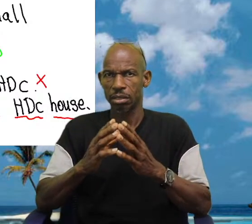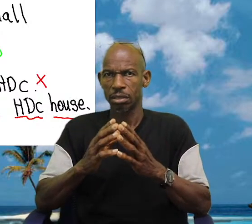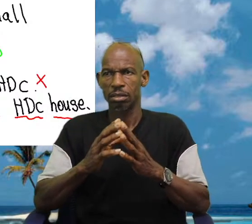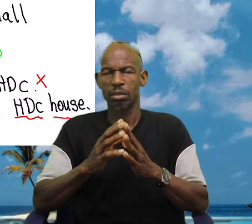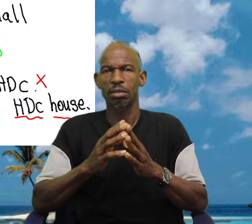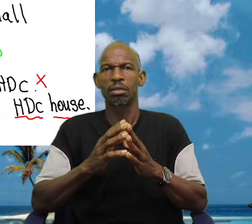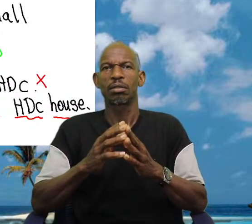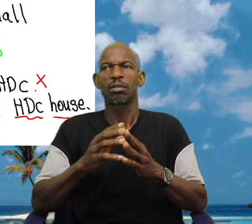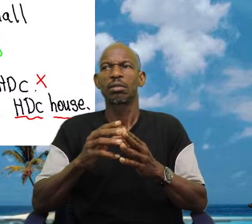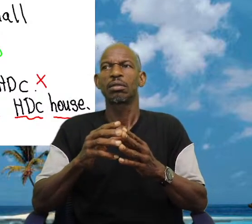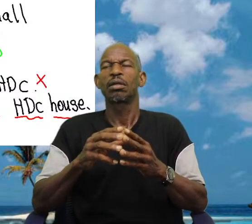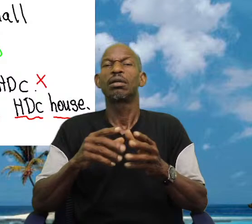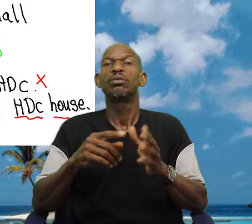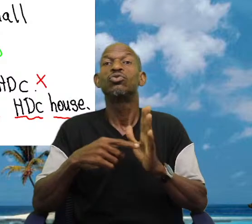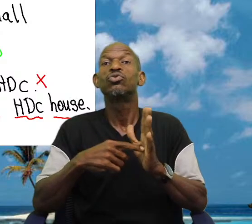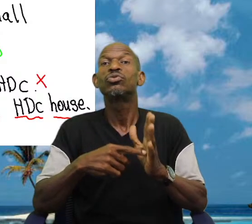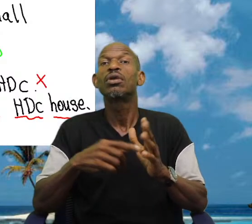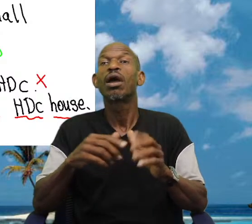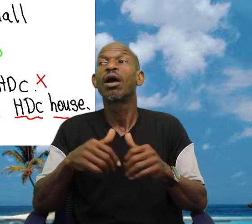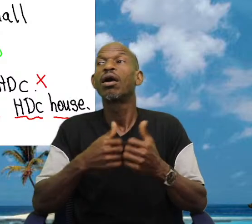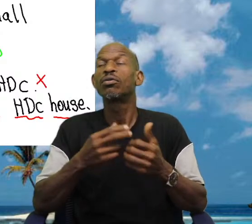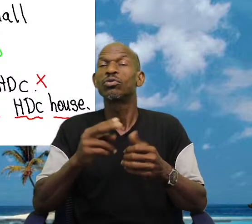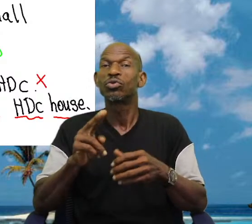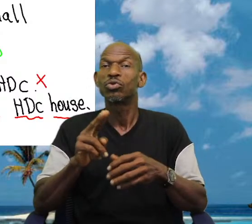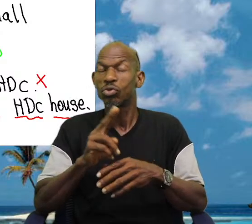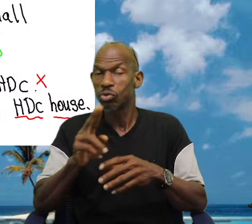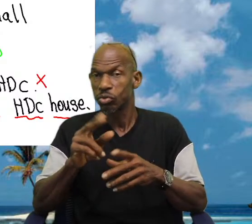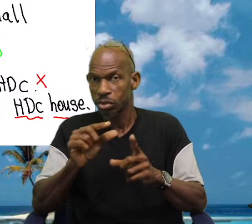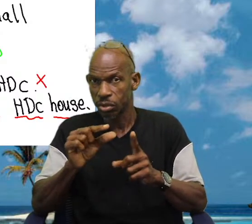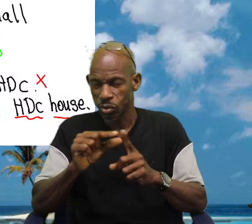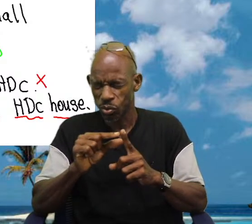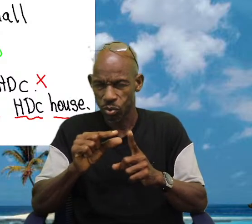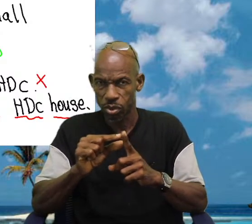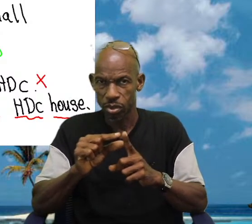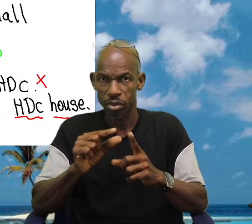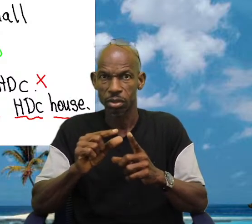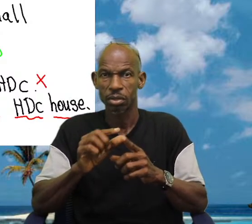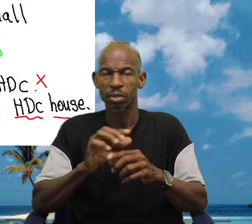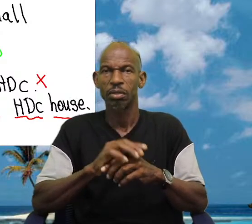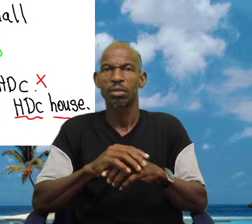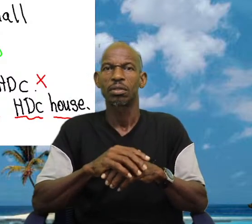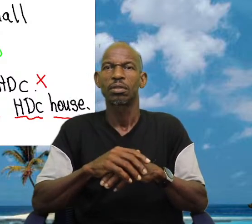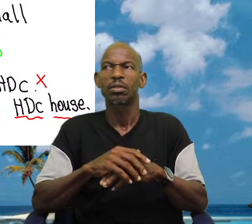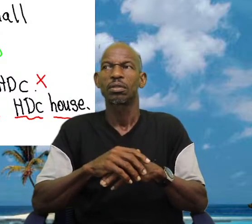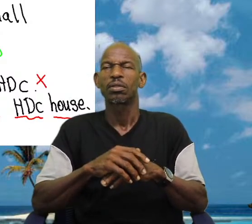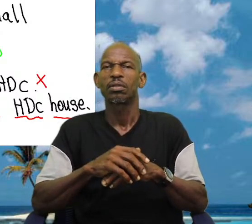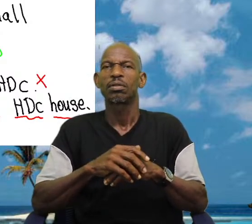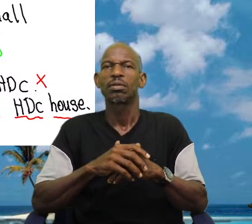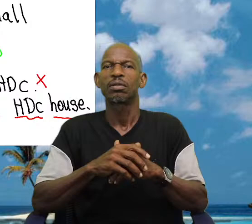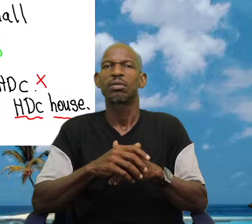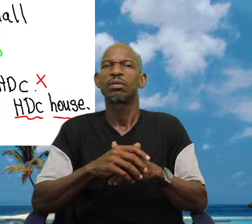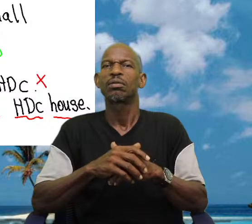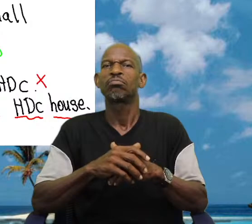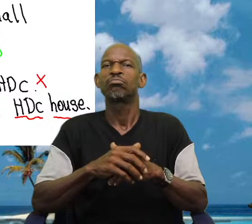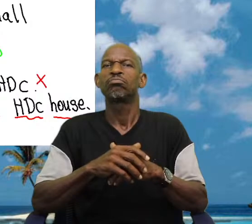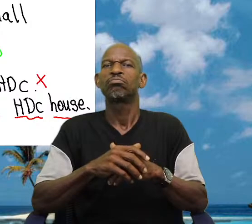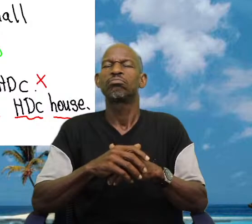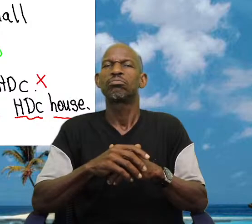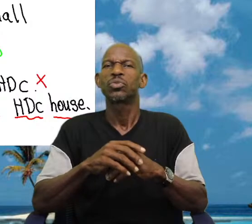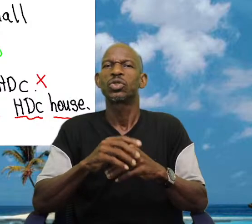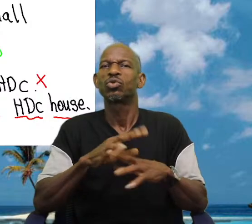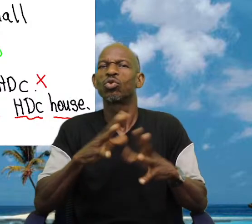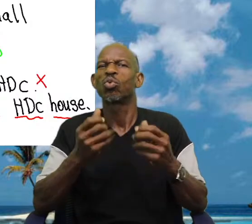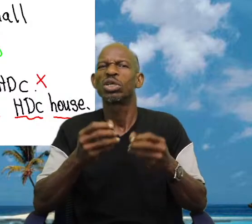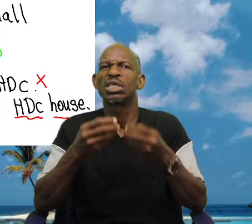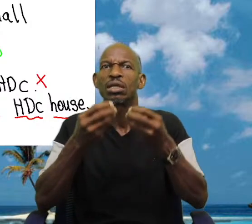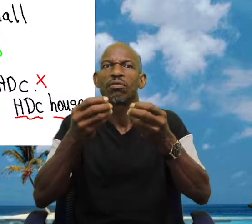you is to write how to utilize these words. And I don't want to give you the complex